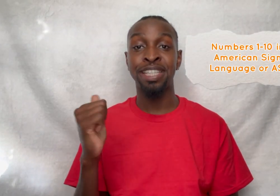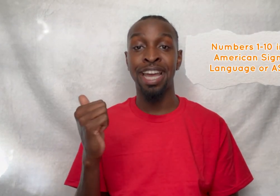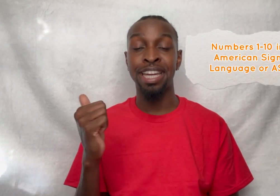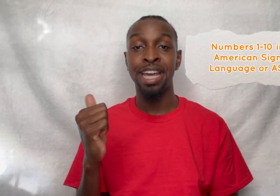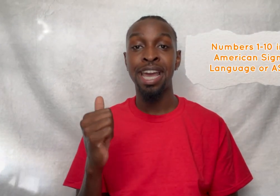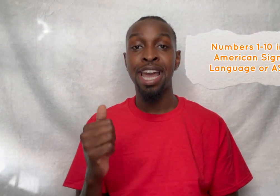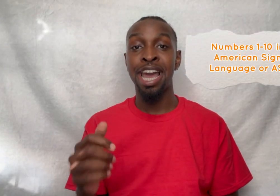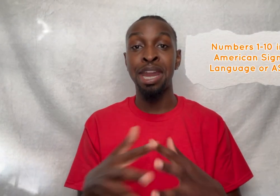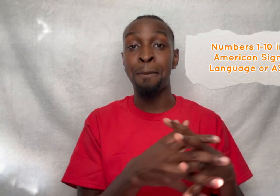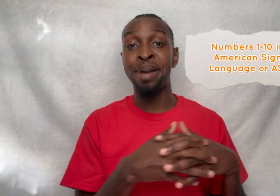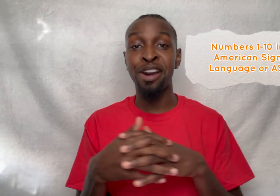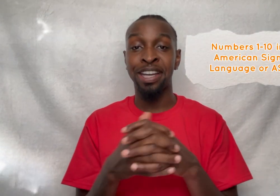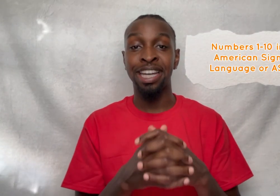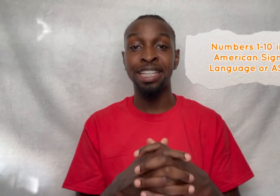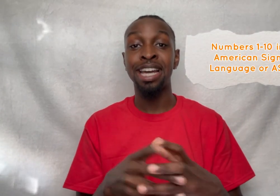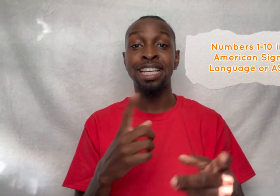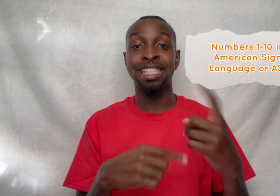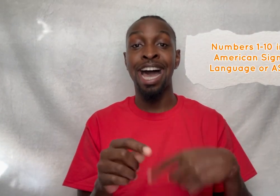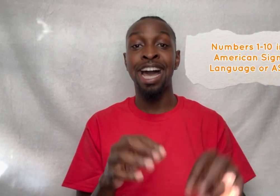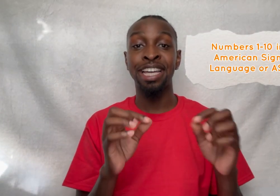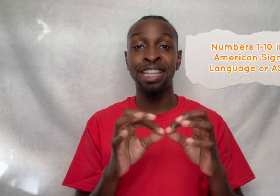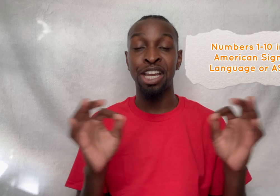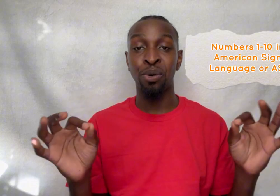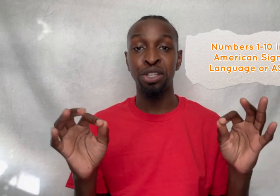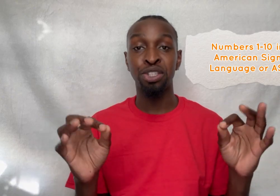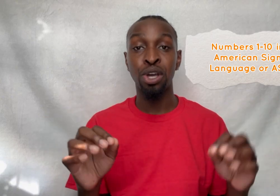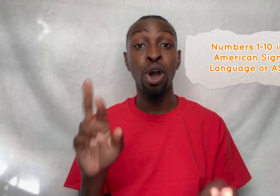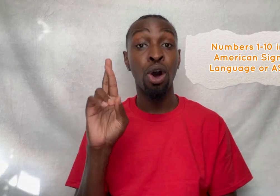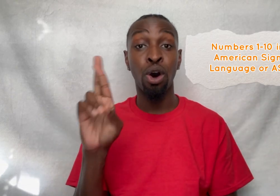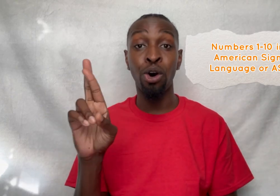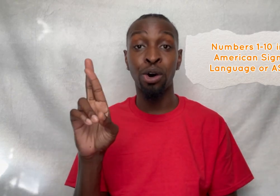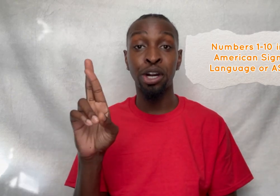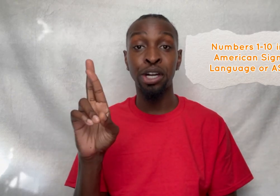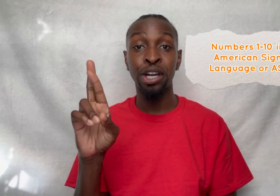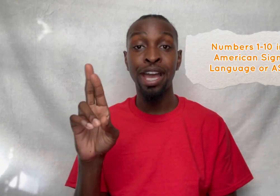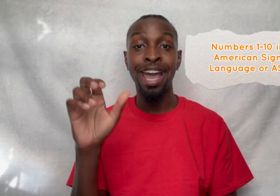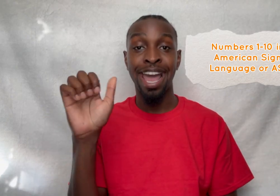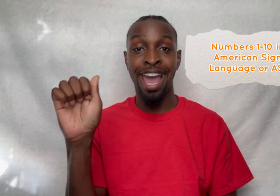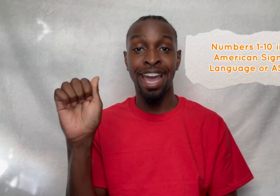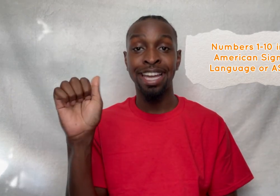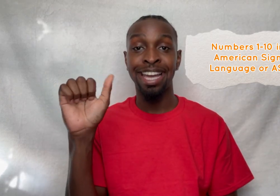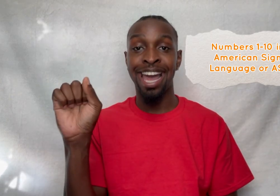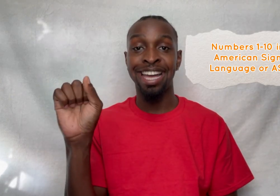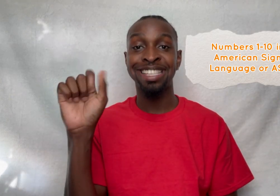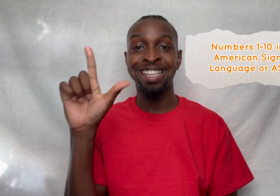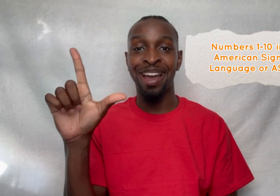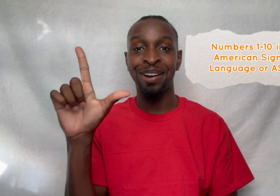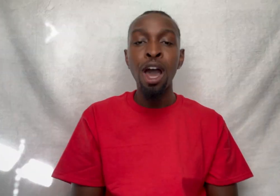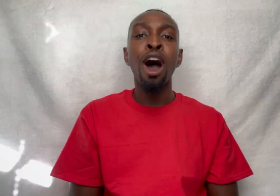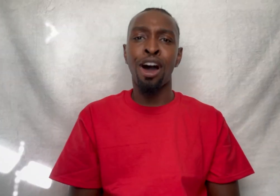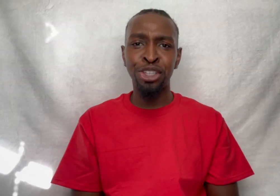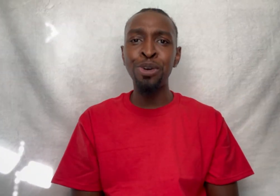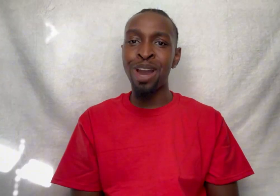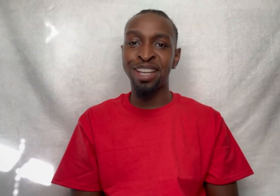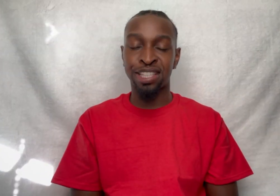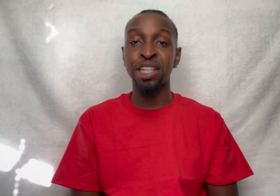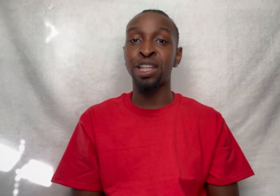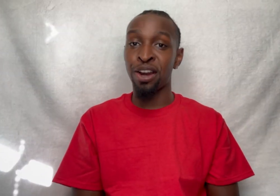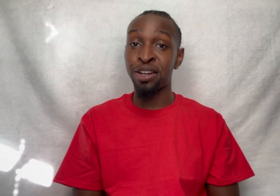10 in American Sign Language, or ASL. Are you ready to learn how